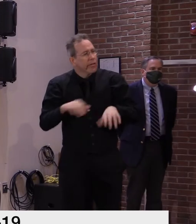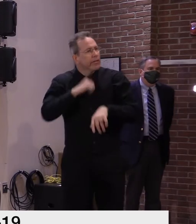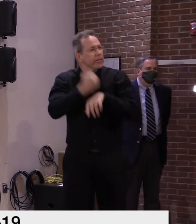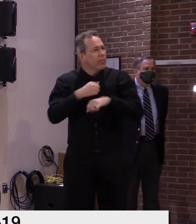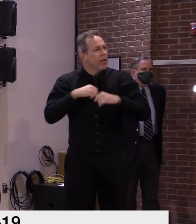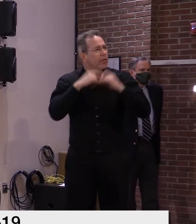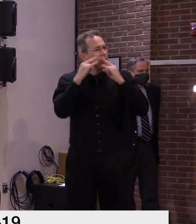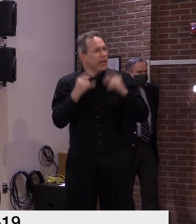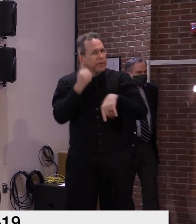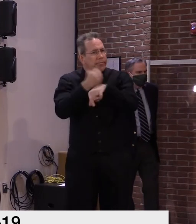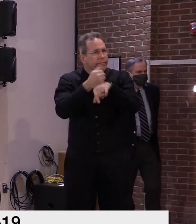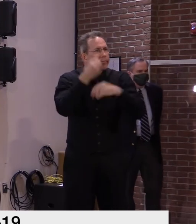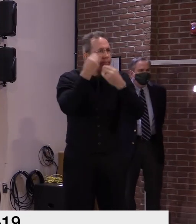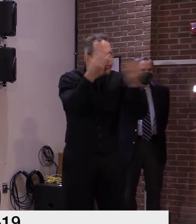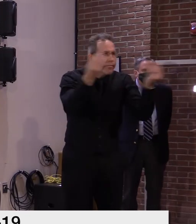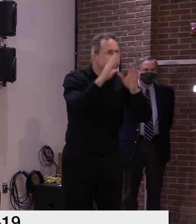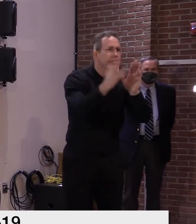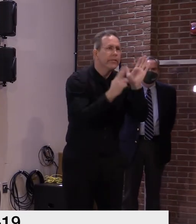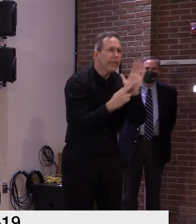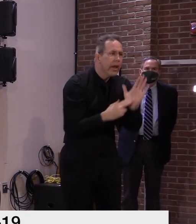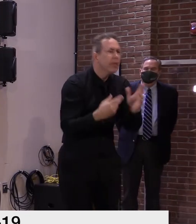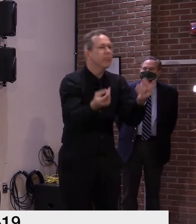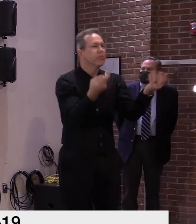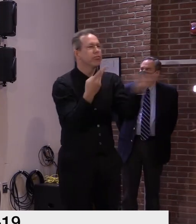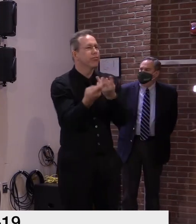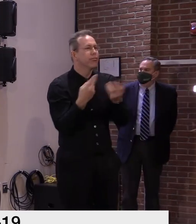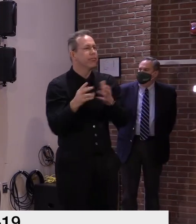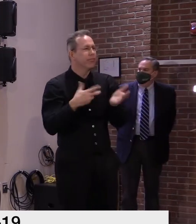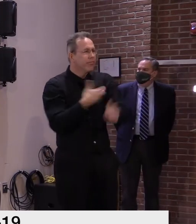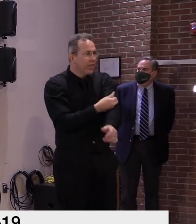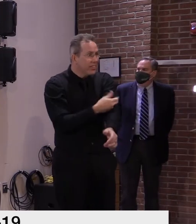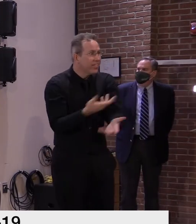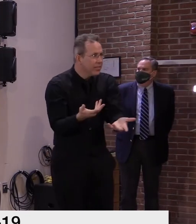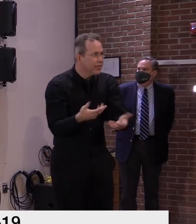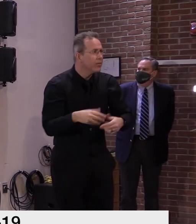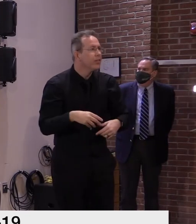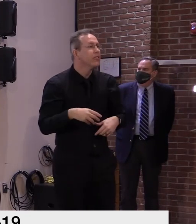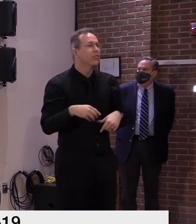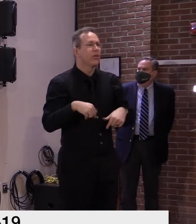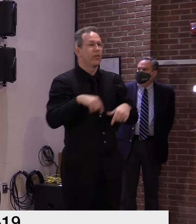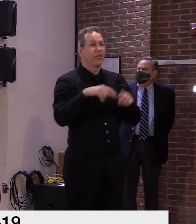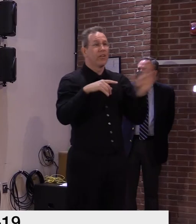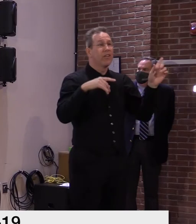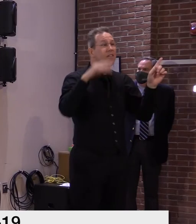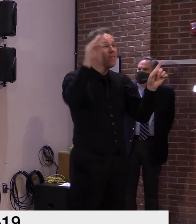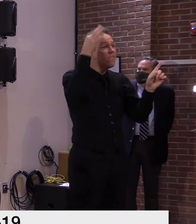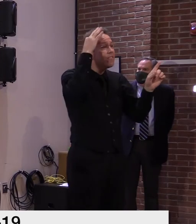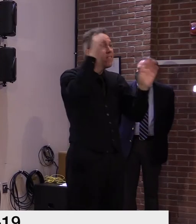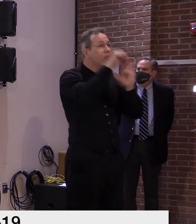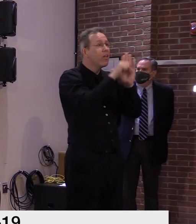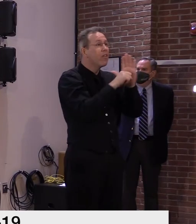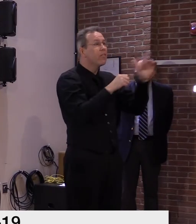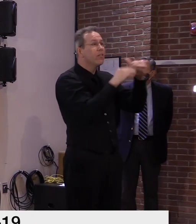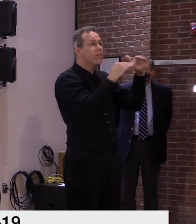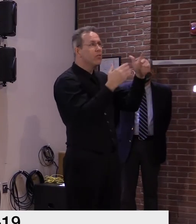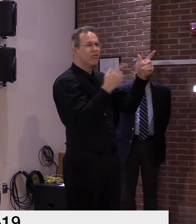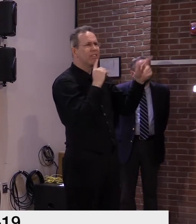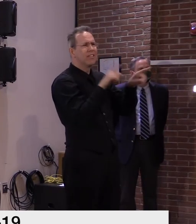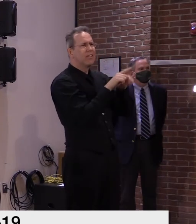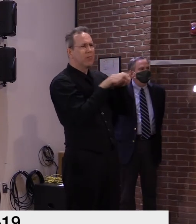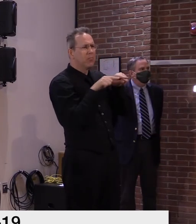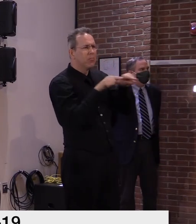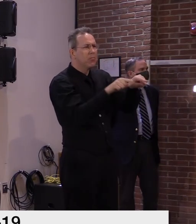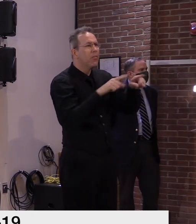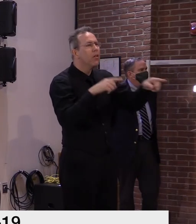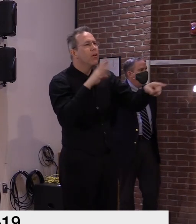the pharmacy program, both at the federal level and what we do at the state level, is going to be an important component of the